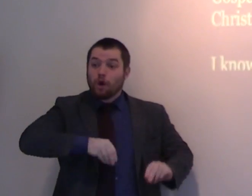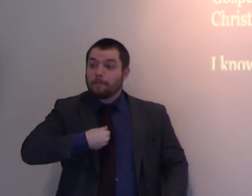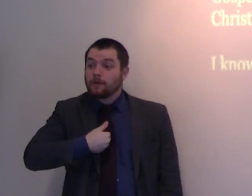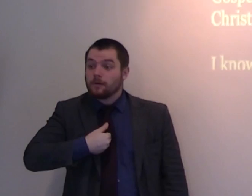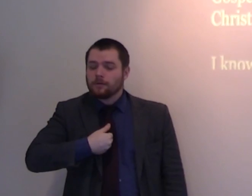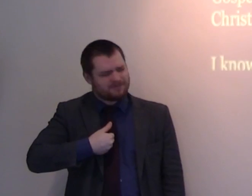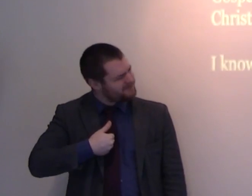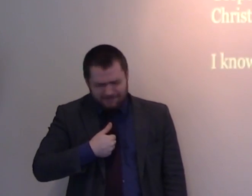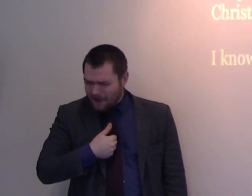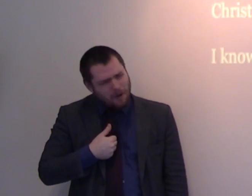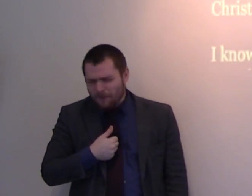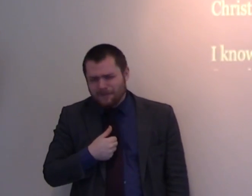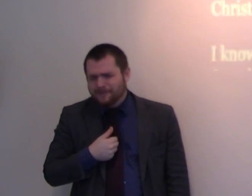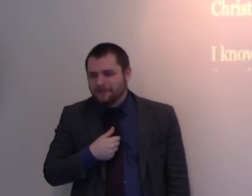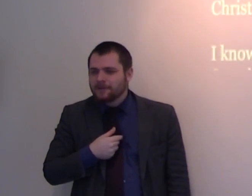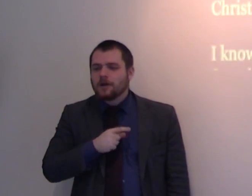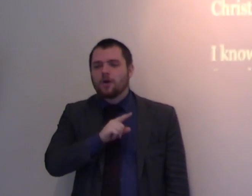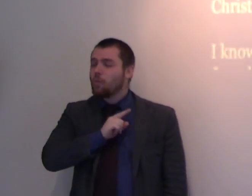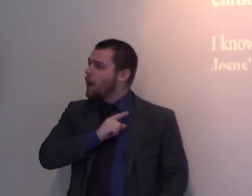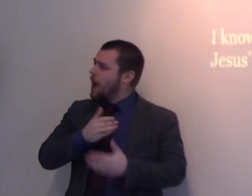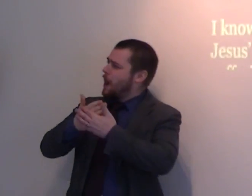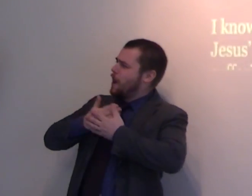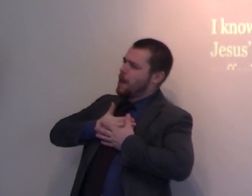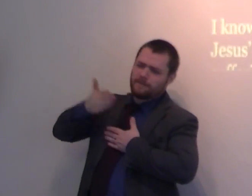Why? Because I love Jesus Christ.